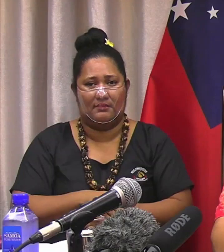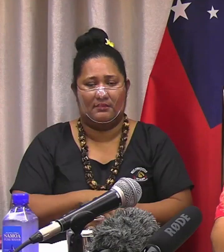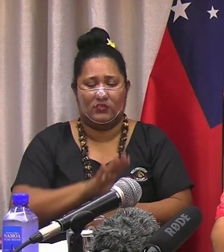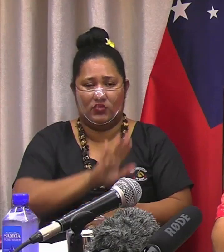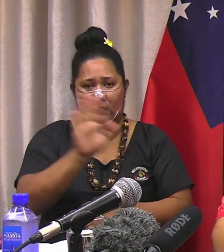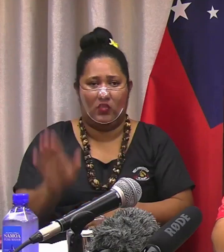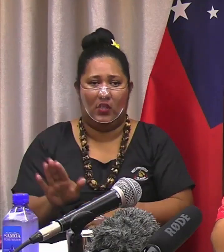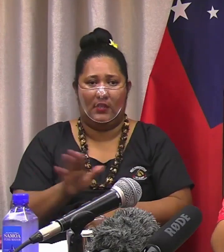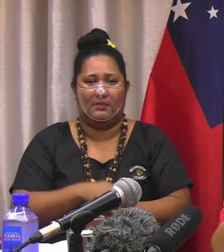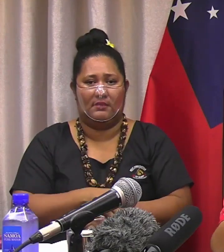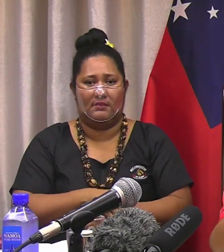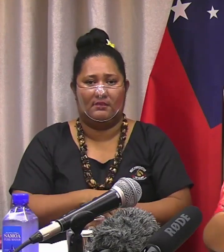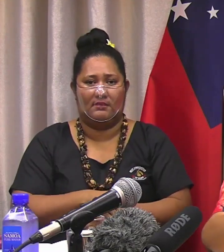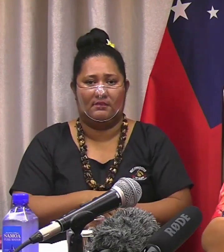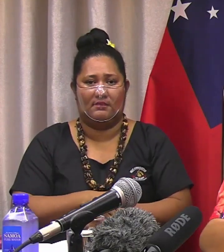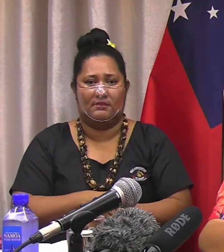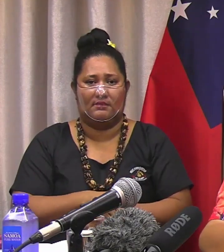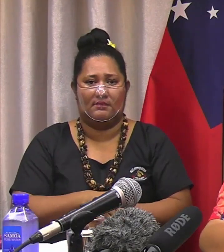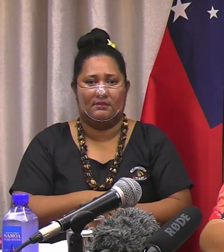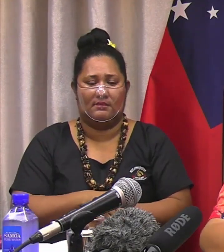Soifua.